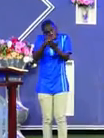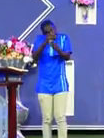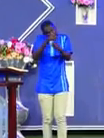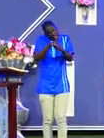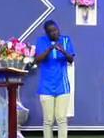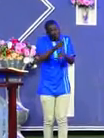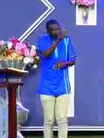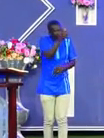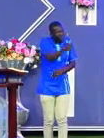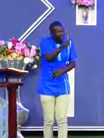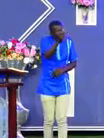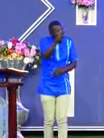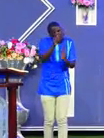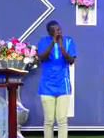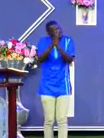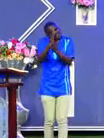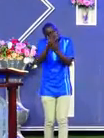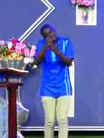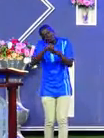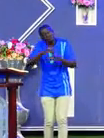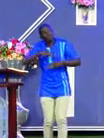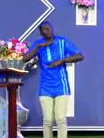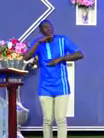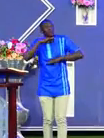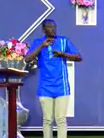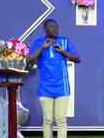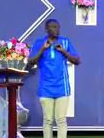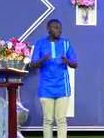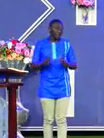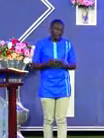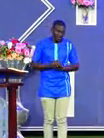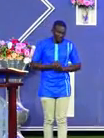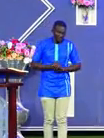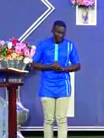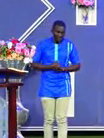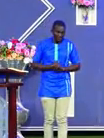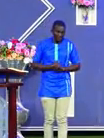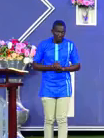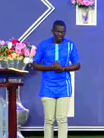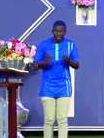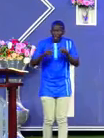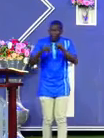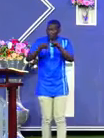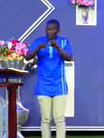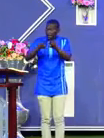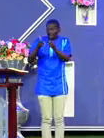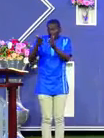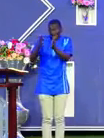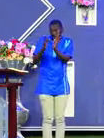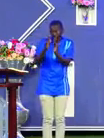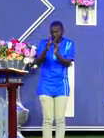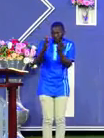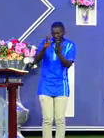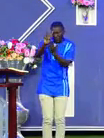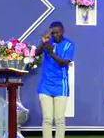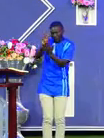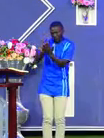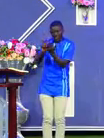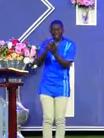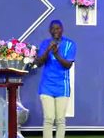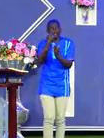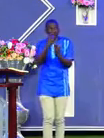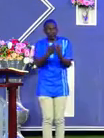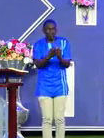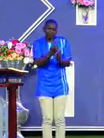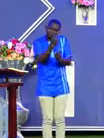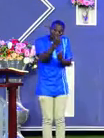kubatemala kuwanula yo kintu. Sometimes your own individual prayer is not enough to bring down something. Nere nyiriri wali nyiriri endale zigama nti